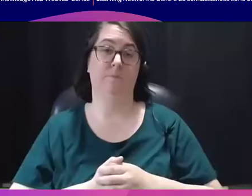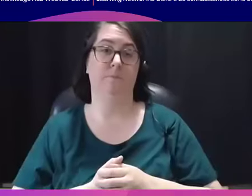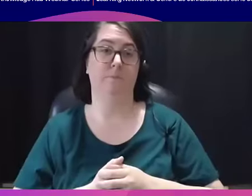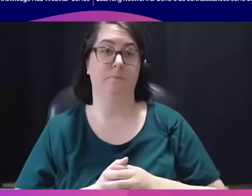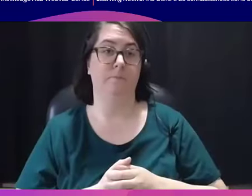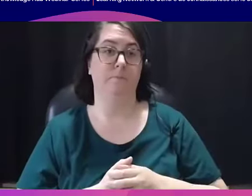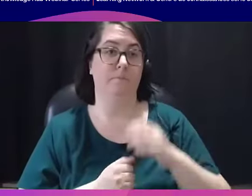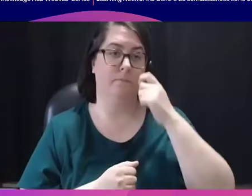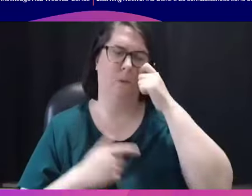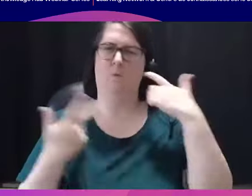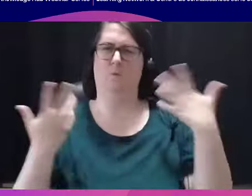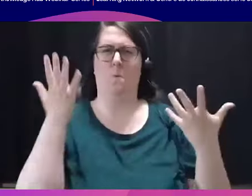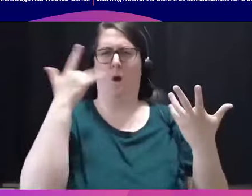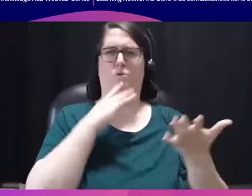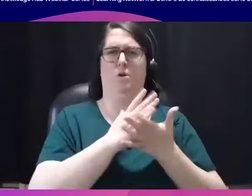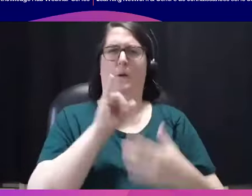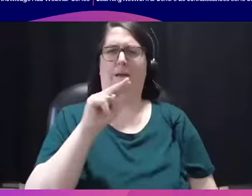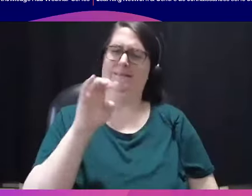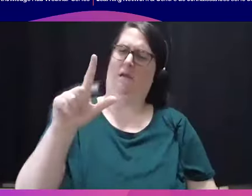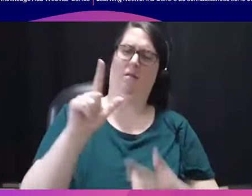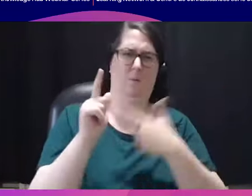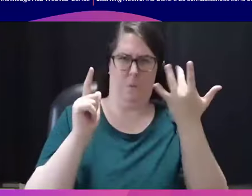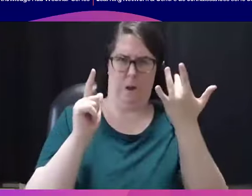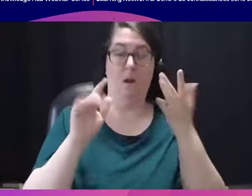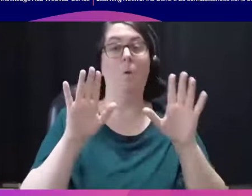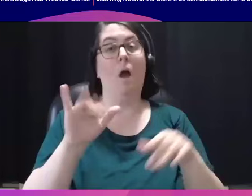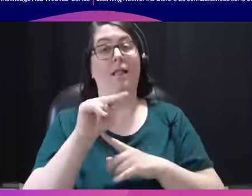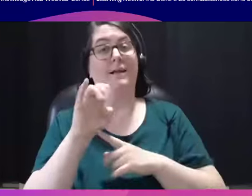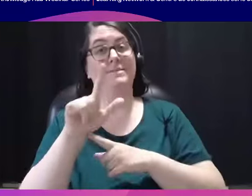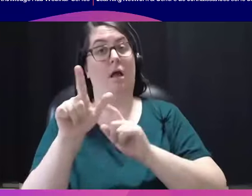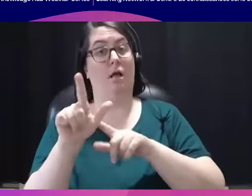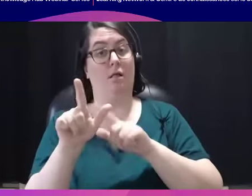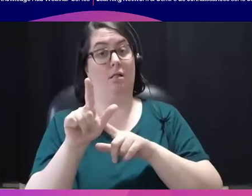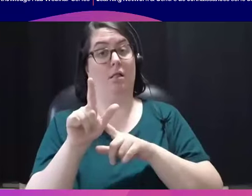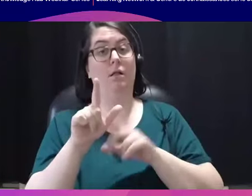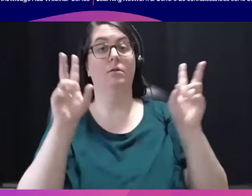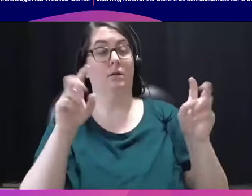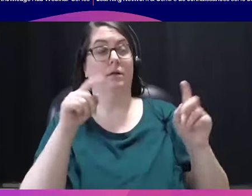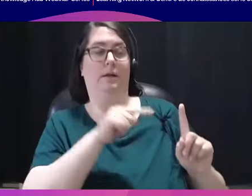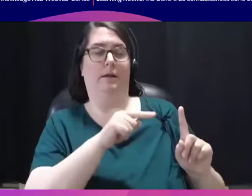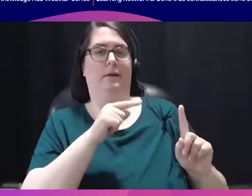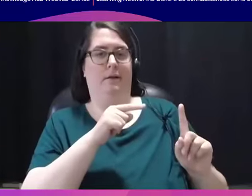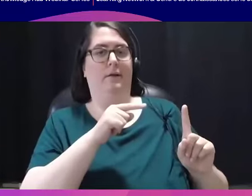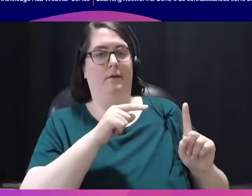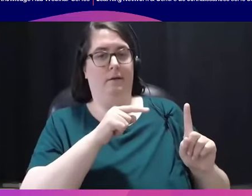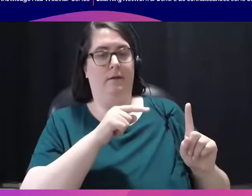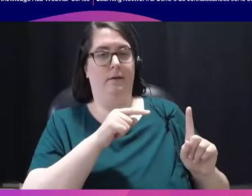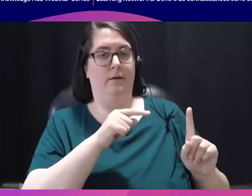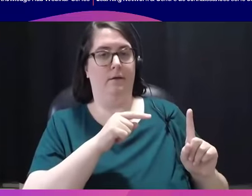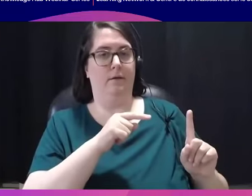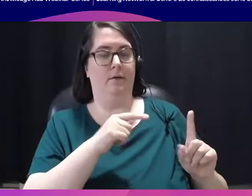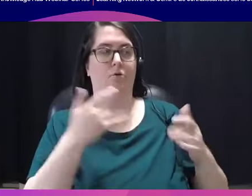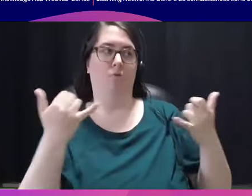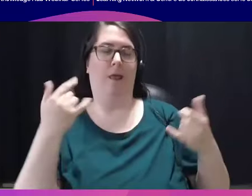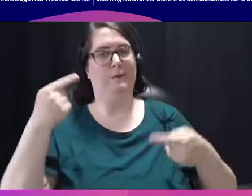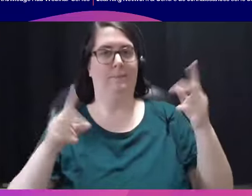And so why are we talking about incels now? So incels, to begin with, are known often in the current contemporary